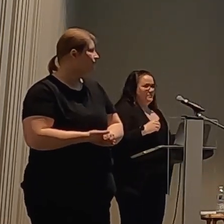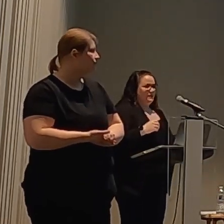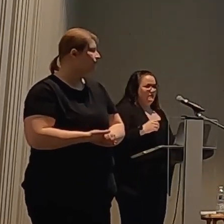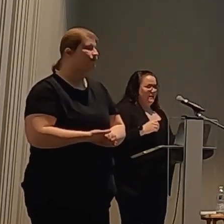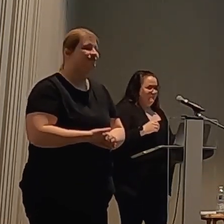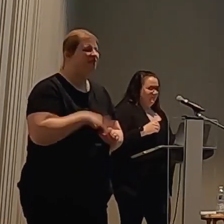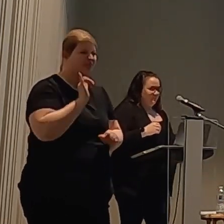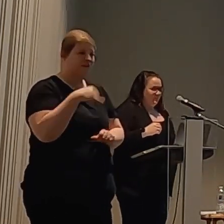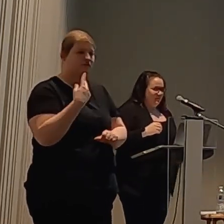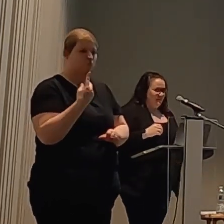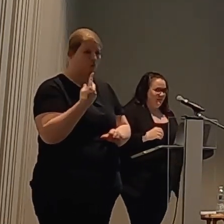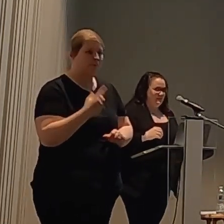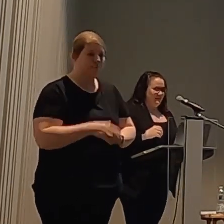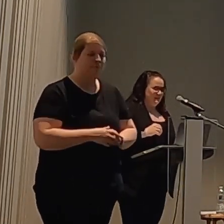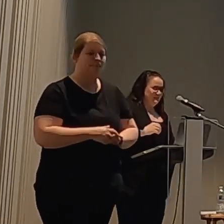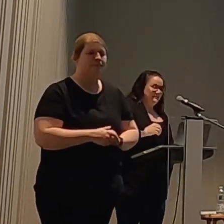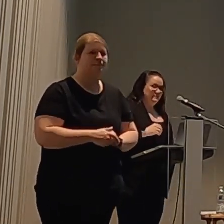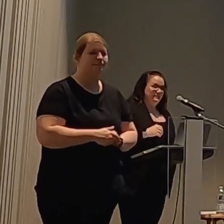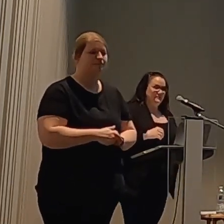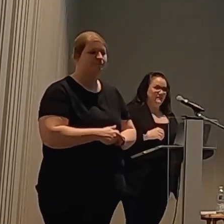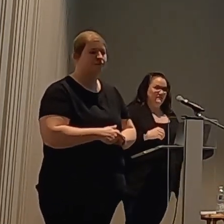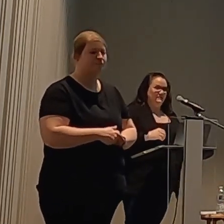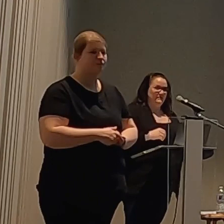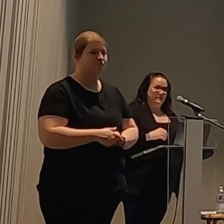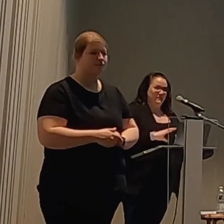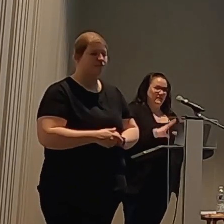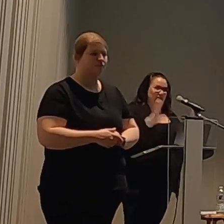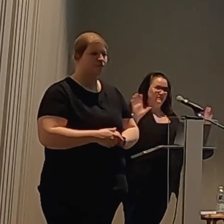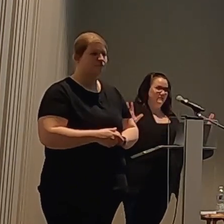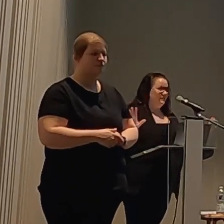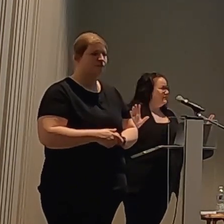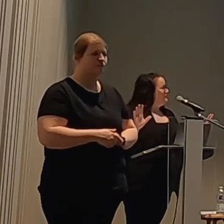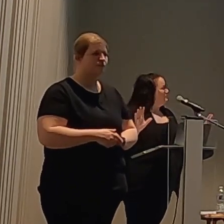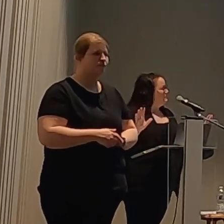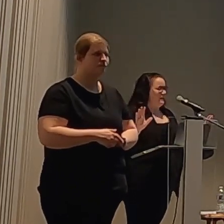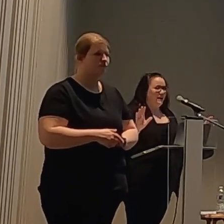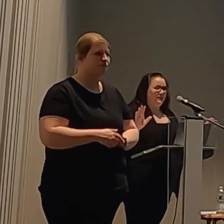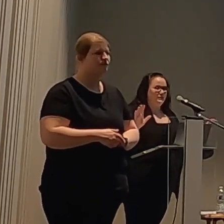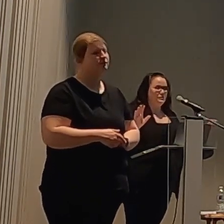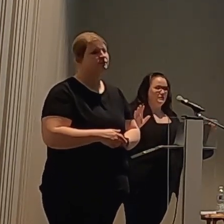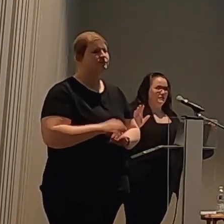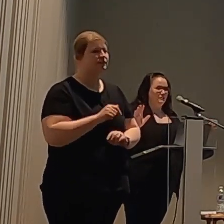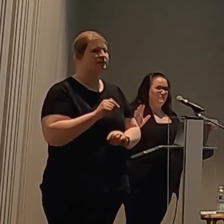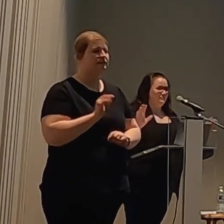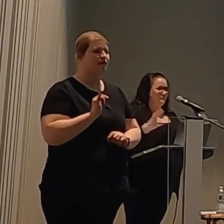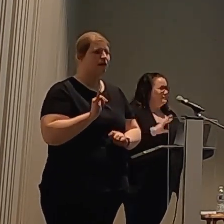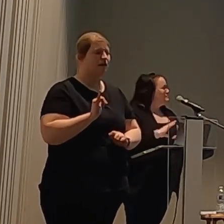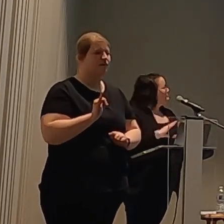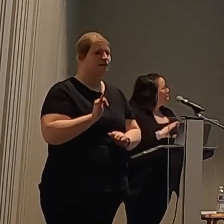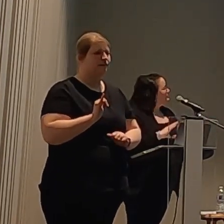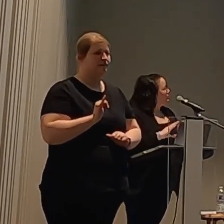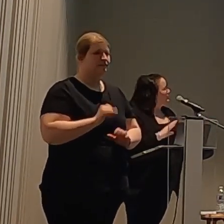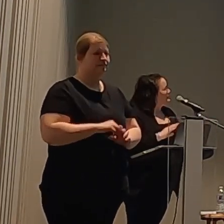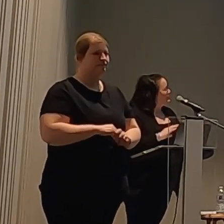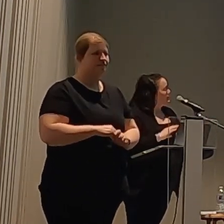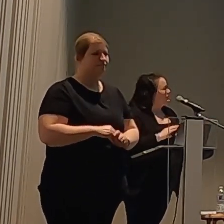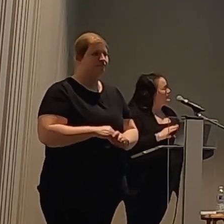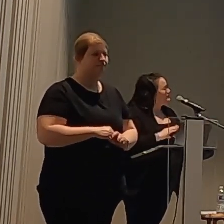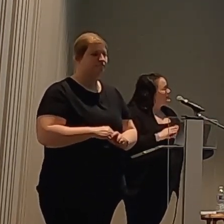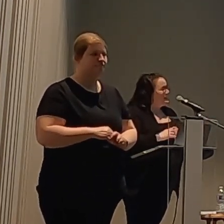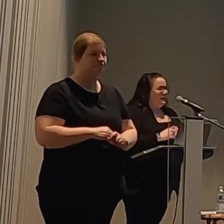So this is one of them. This is kind of the beyond the